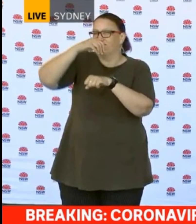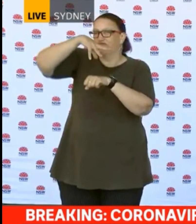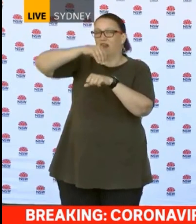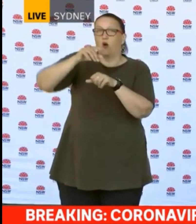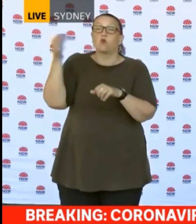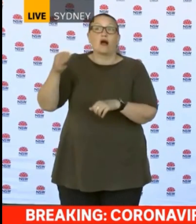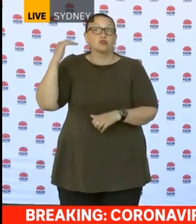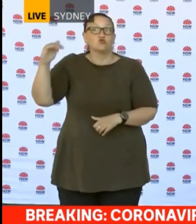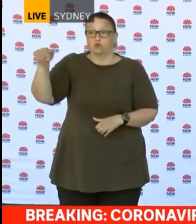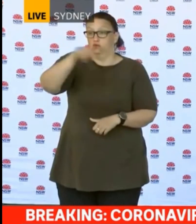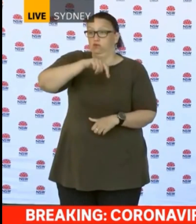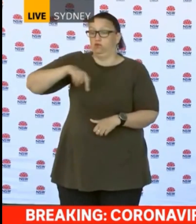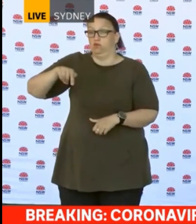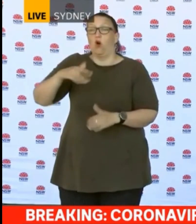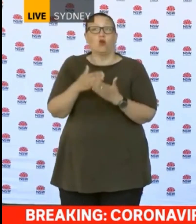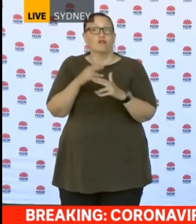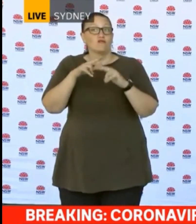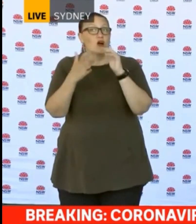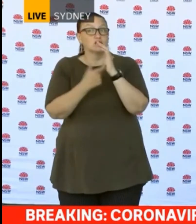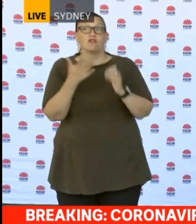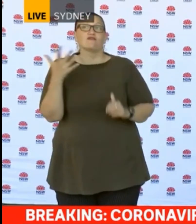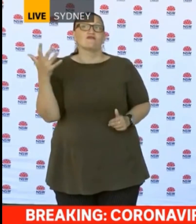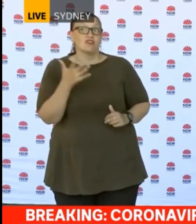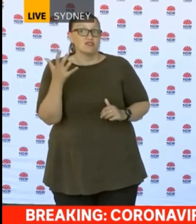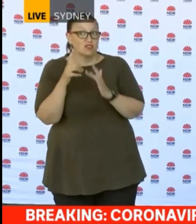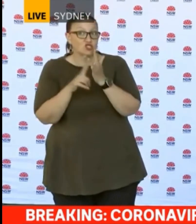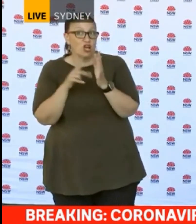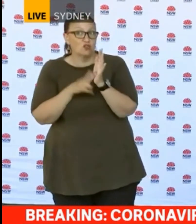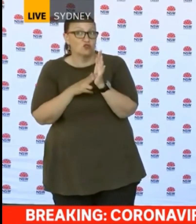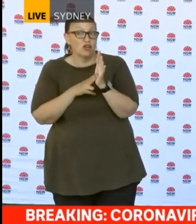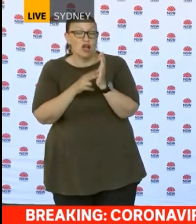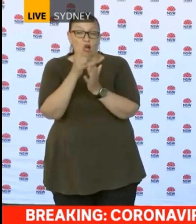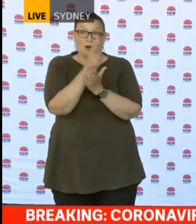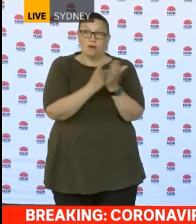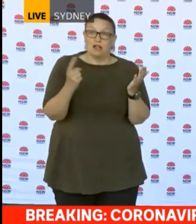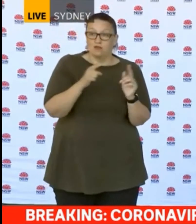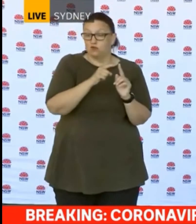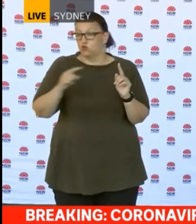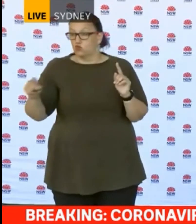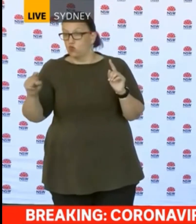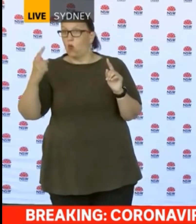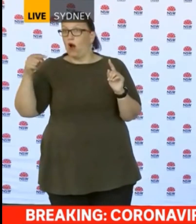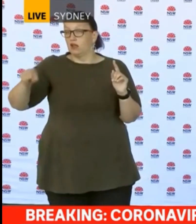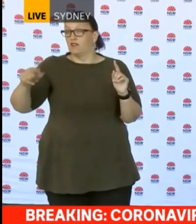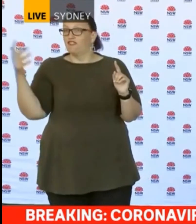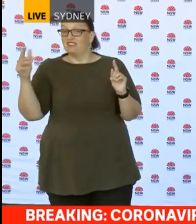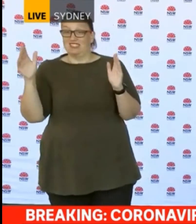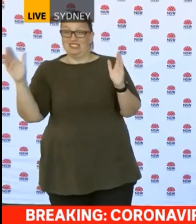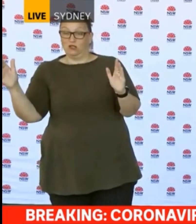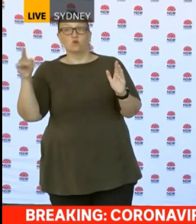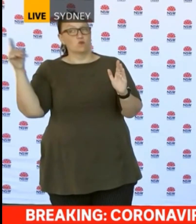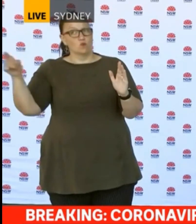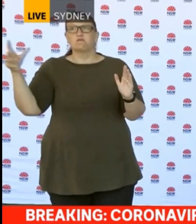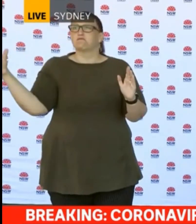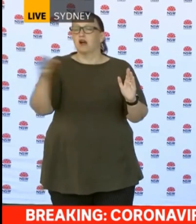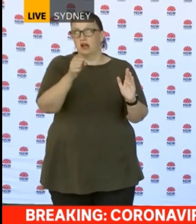that's a shared waiting room, on Friday the 15th of January between 11:30am and 1:15pm is a